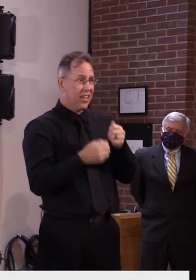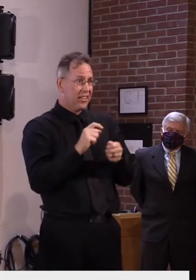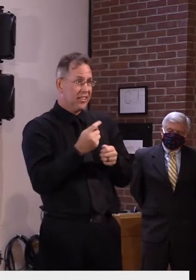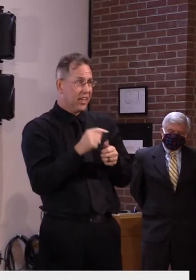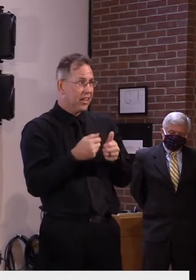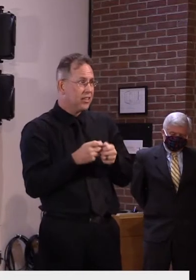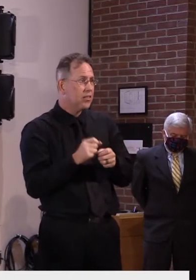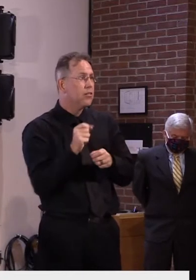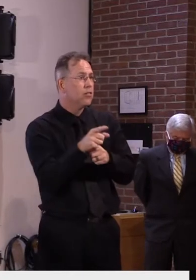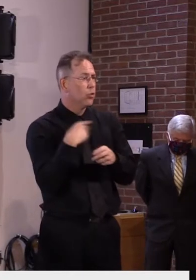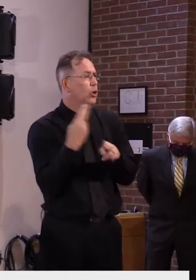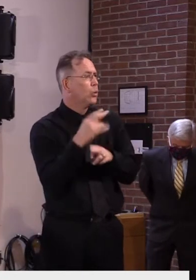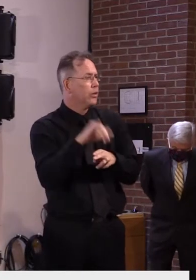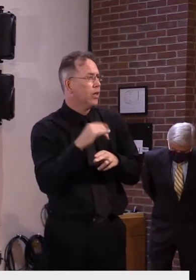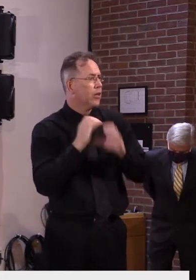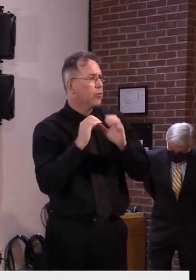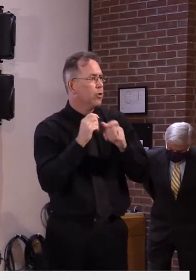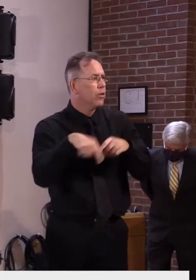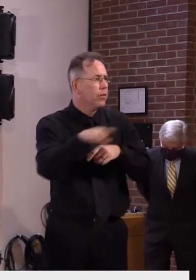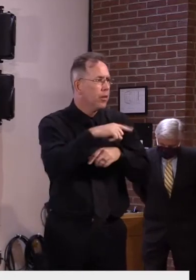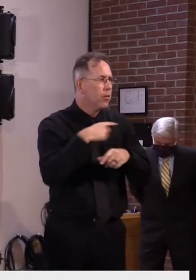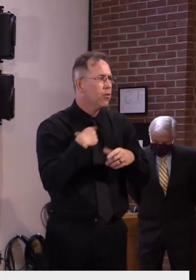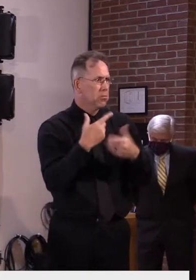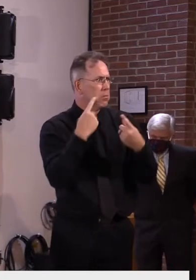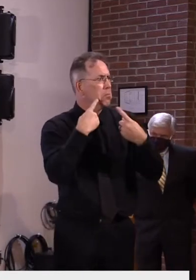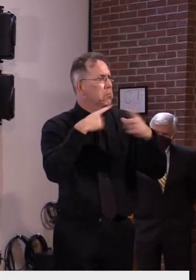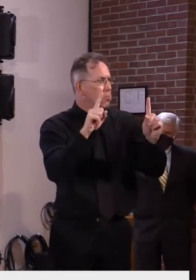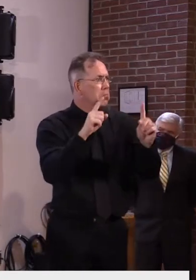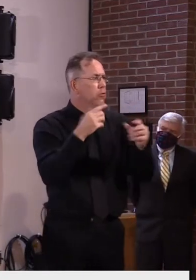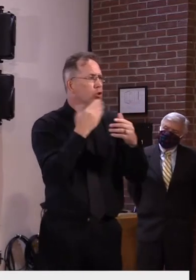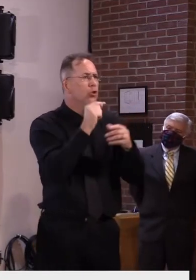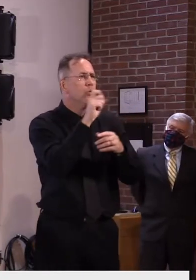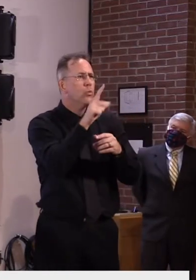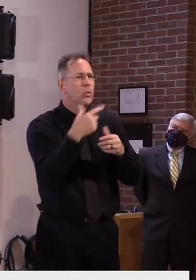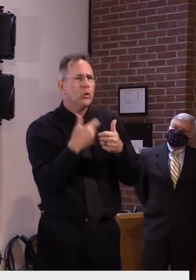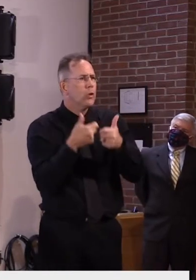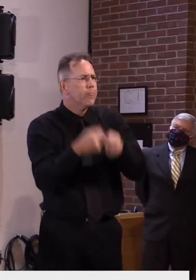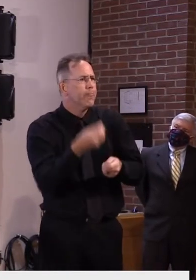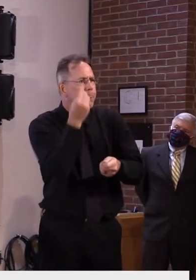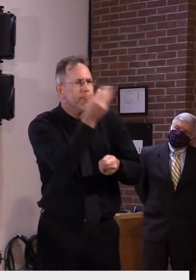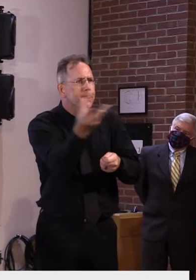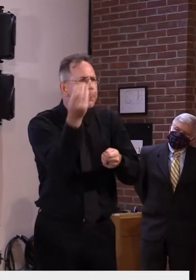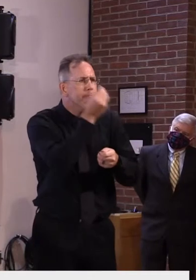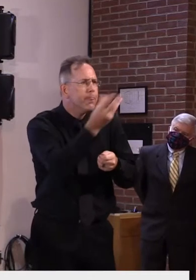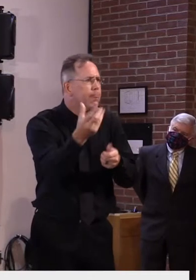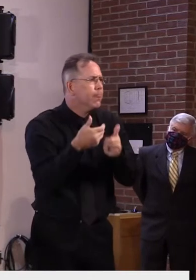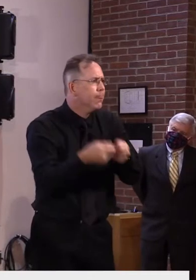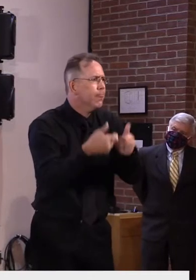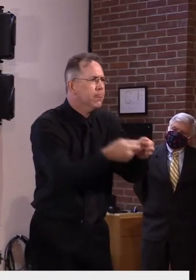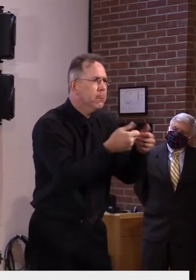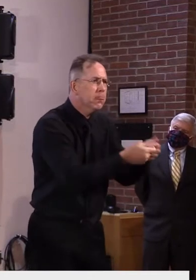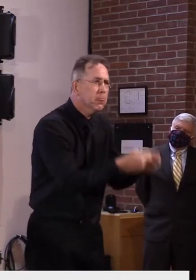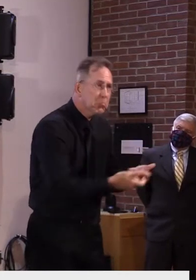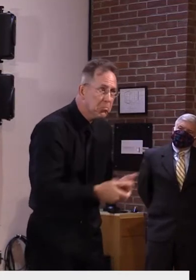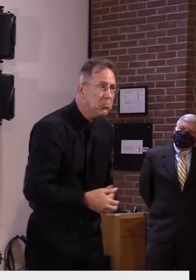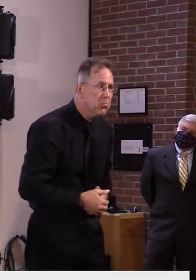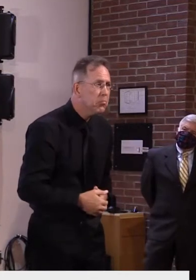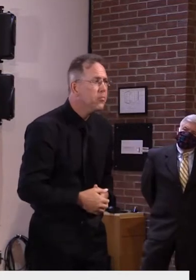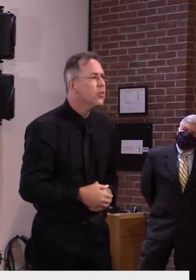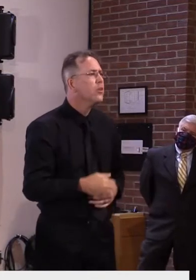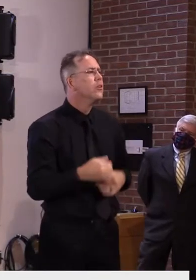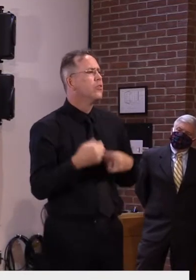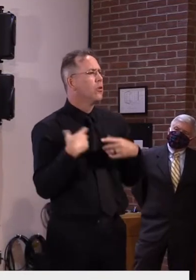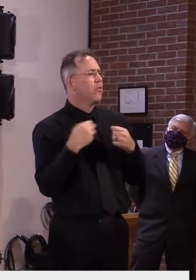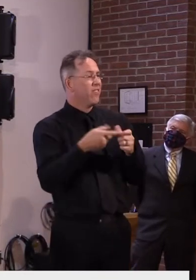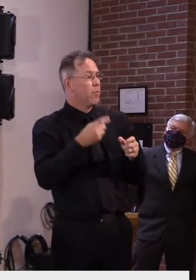investigations, as it is an efficient way to get people the information that they need directly from the health department.